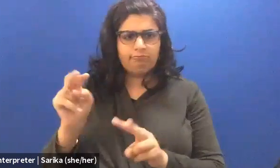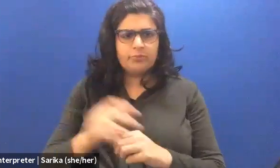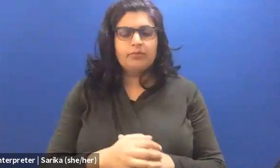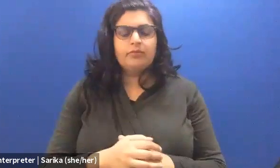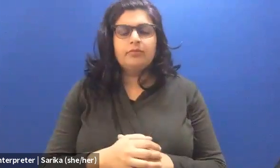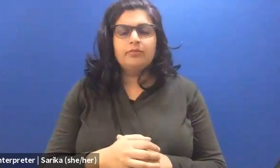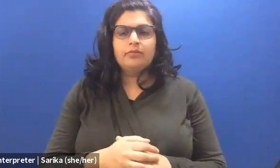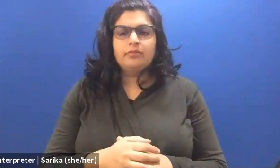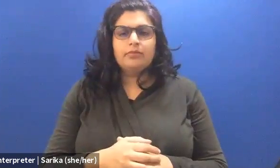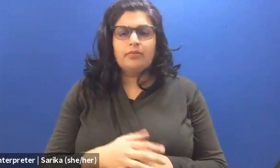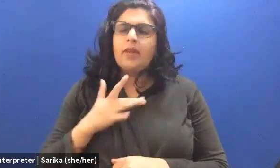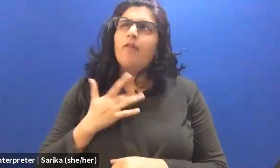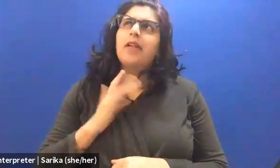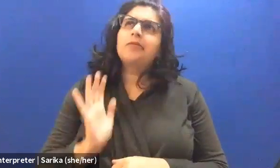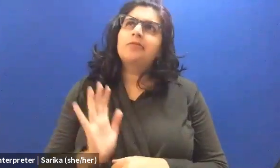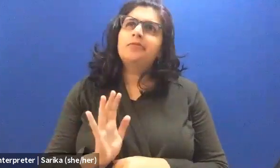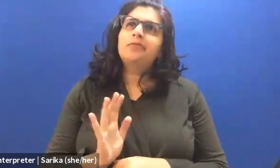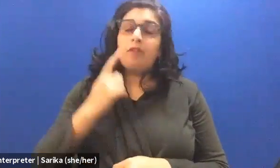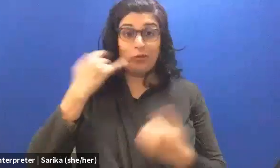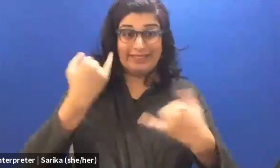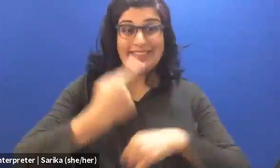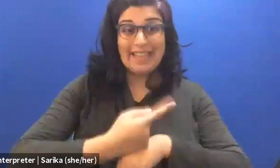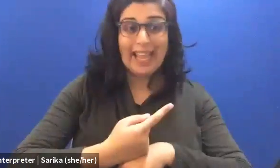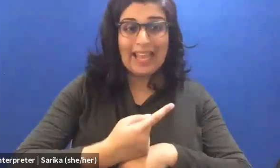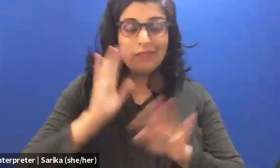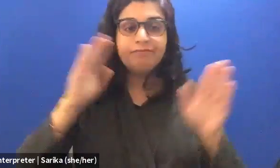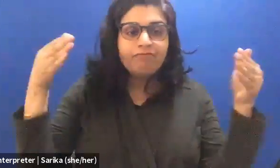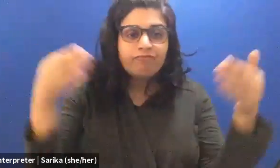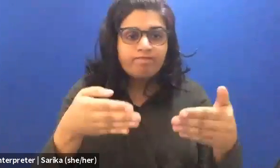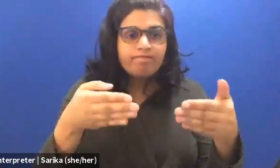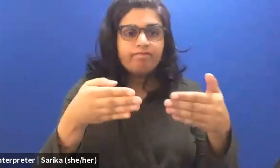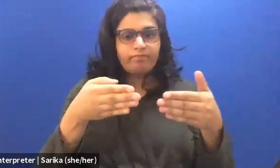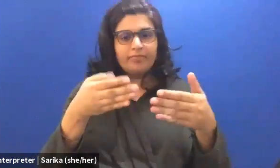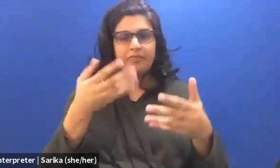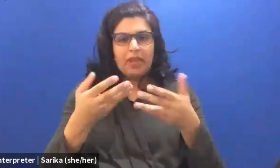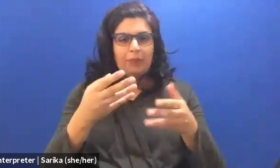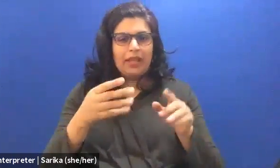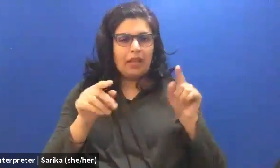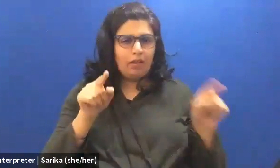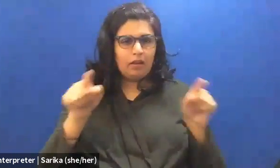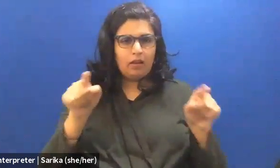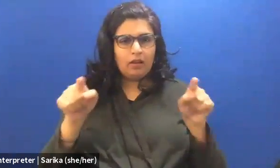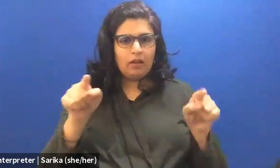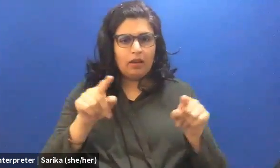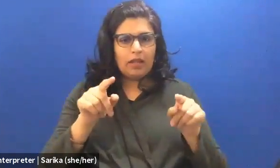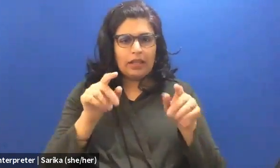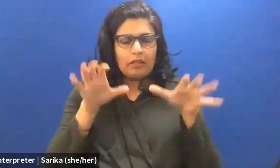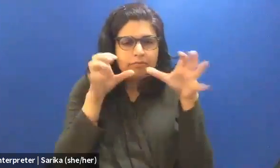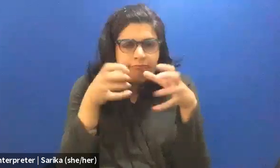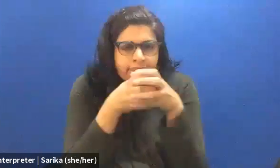So I think for today, focusing on maybe those bystanders, those